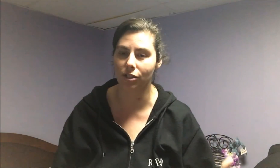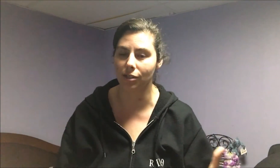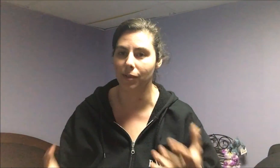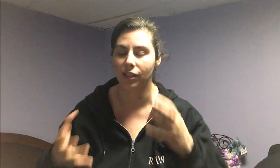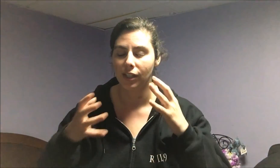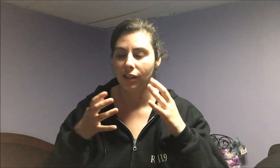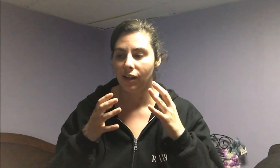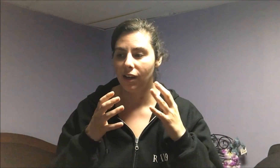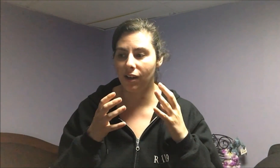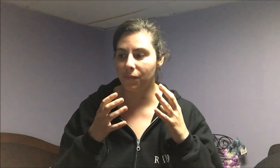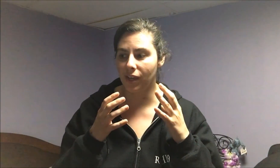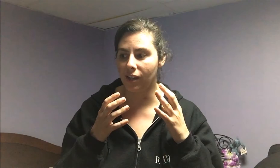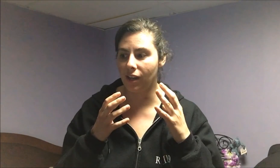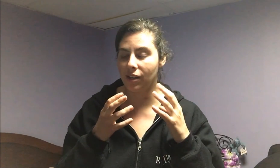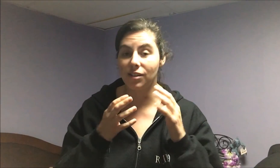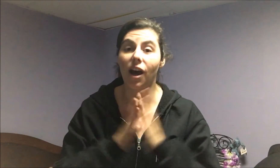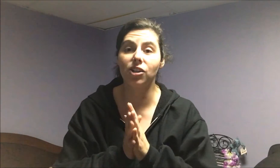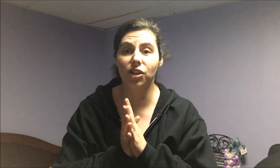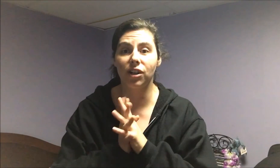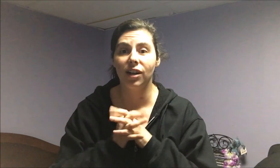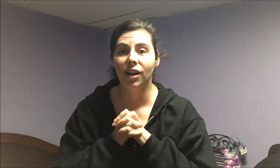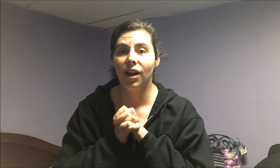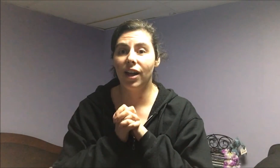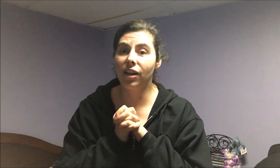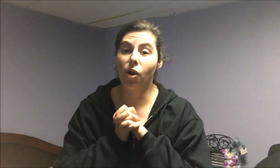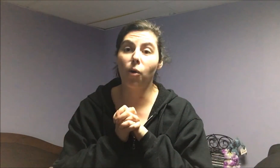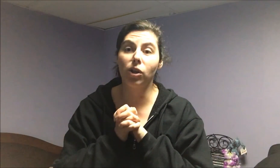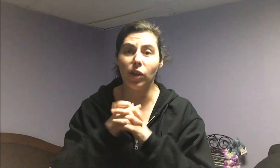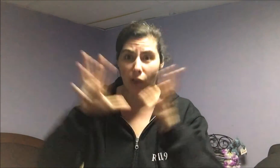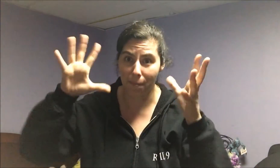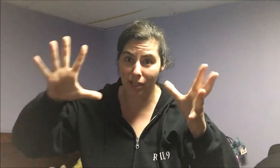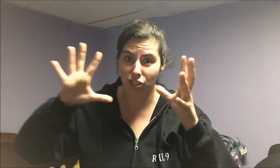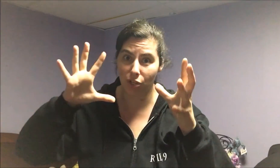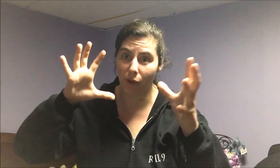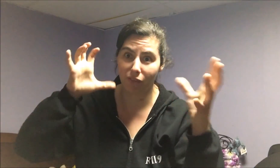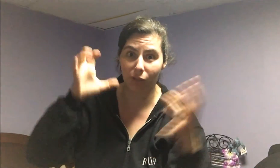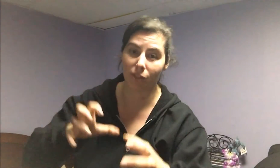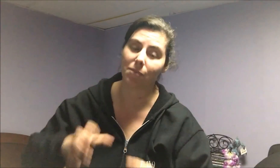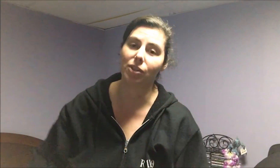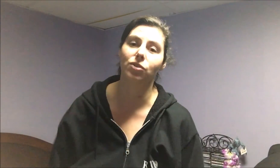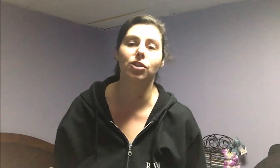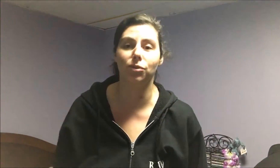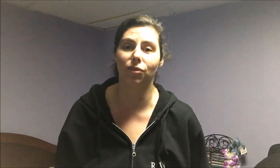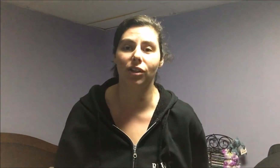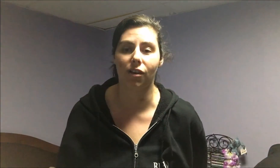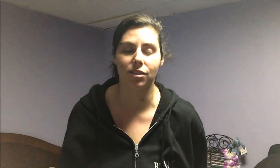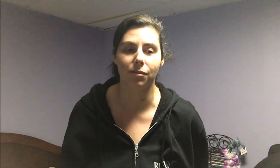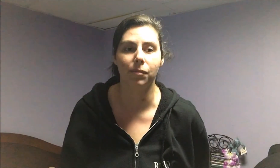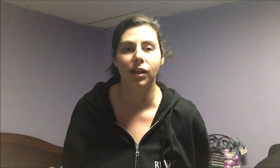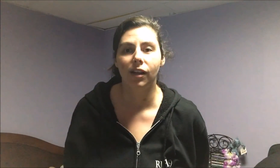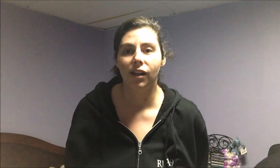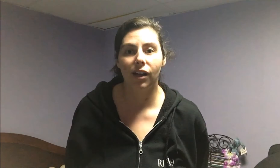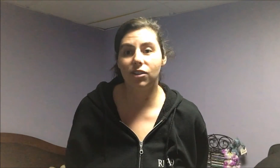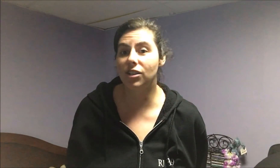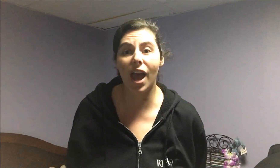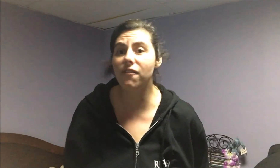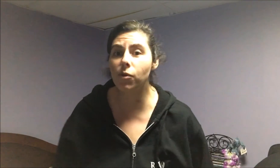awesome. And to Hunter and Coley, I missed you. I really want to meet you too. You're really awesome. To